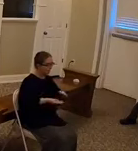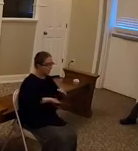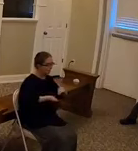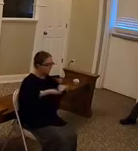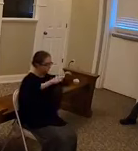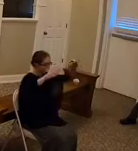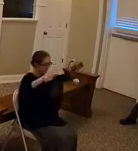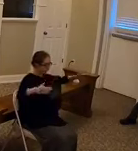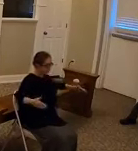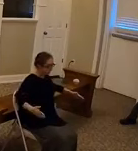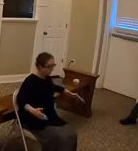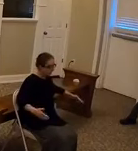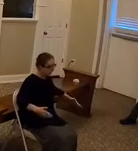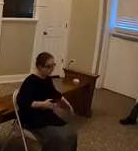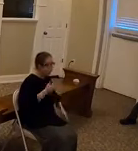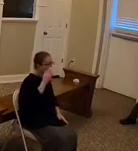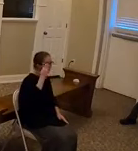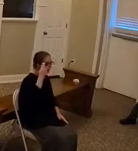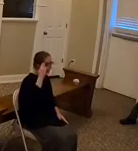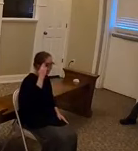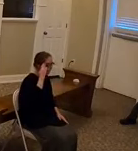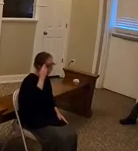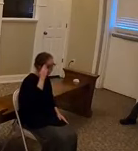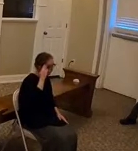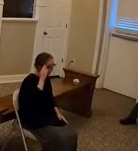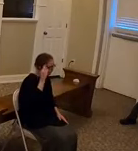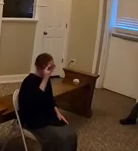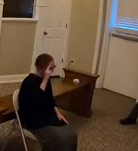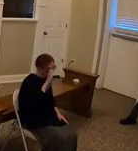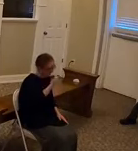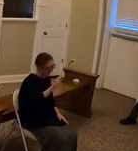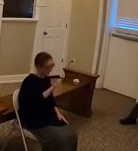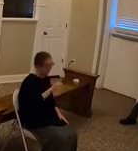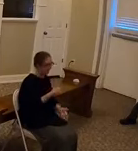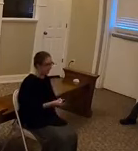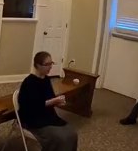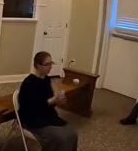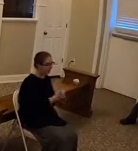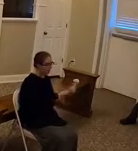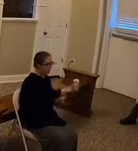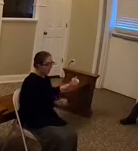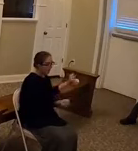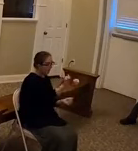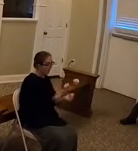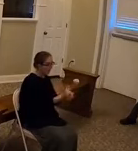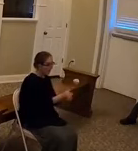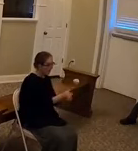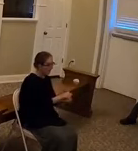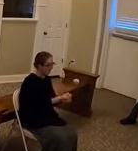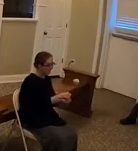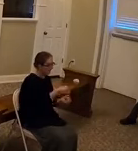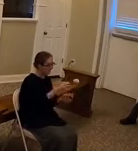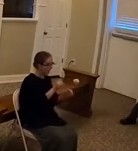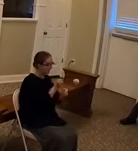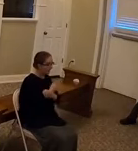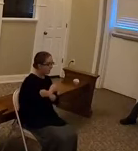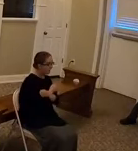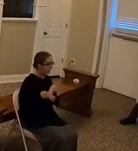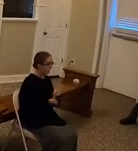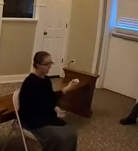all the taters under the hills. But you know what? He is rich beyond measure in his love to